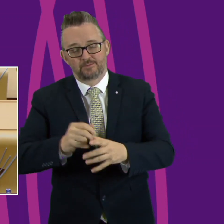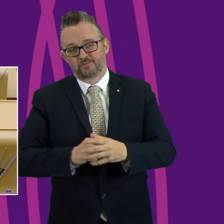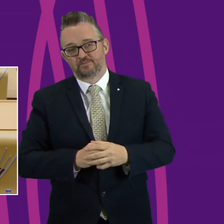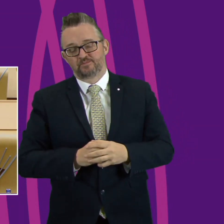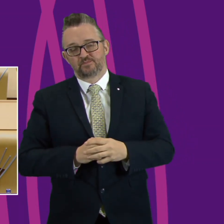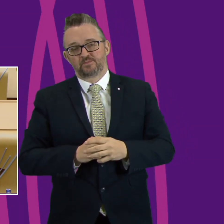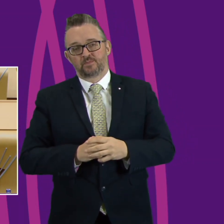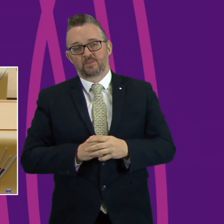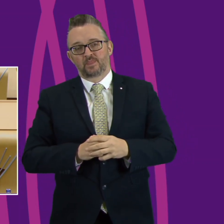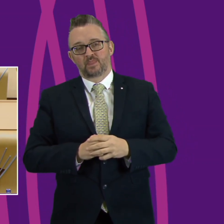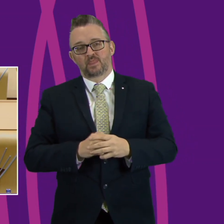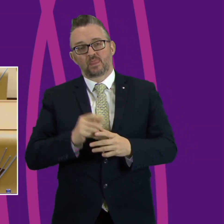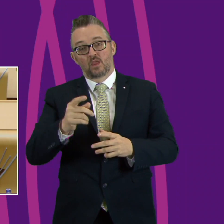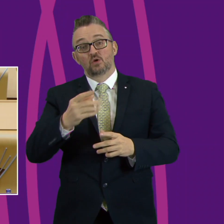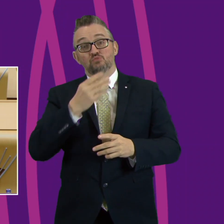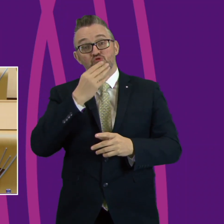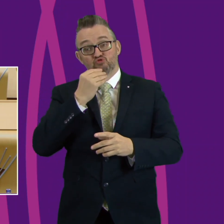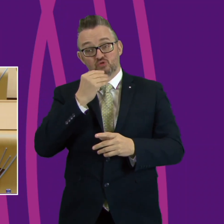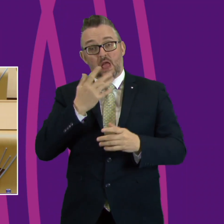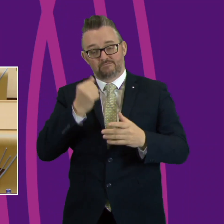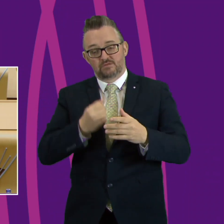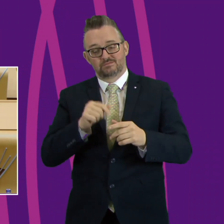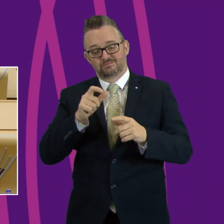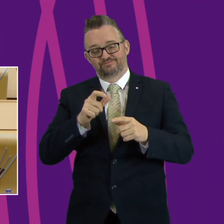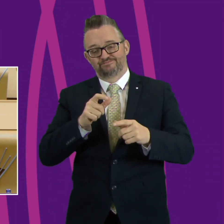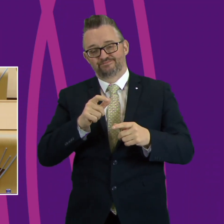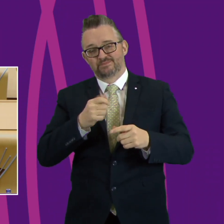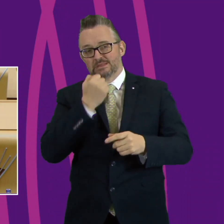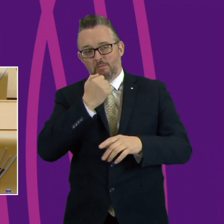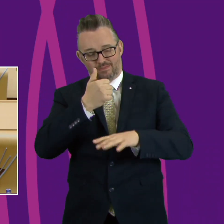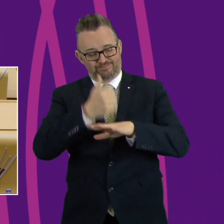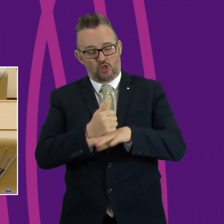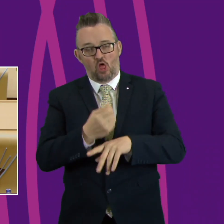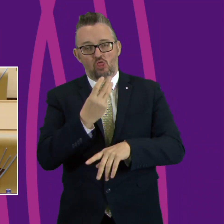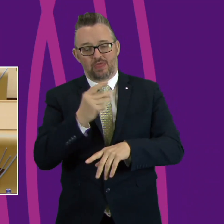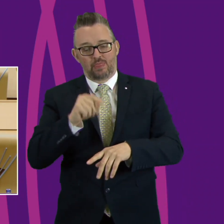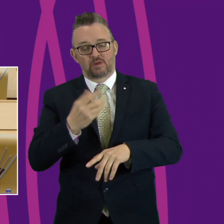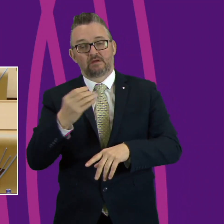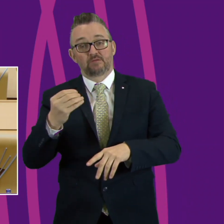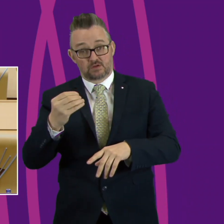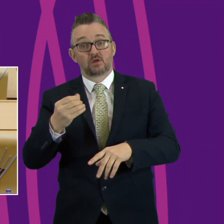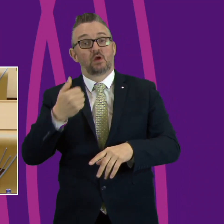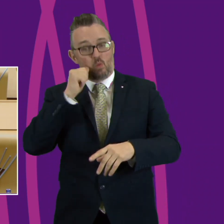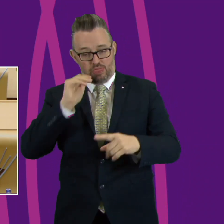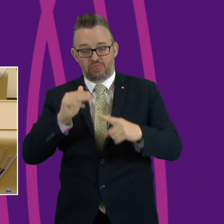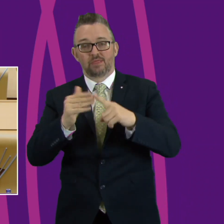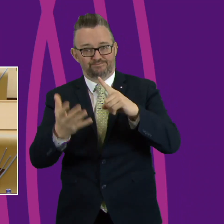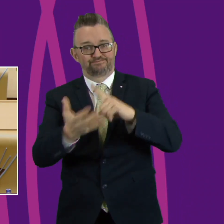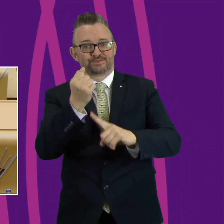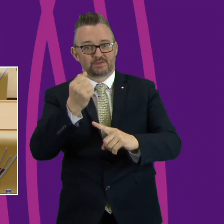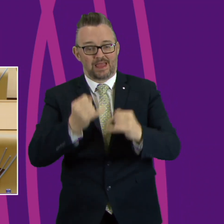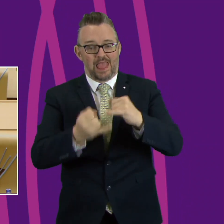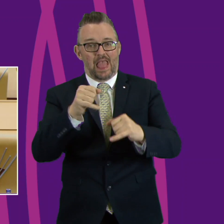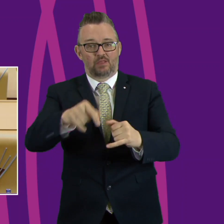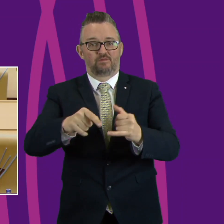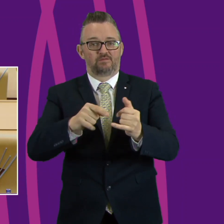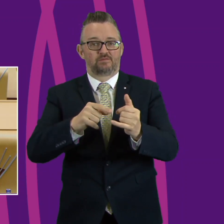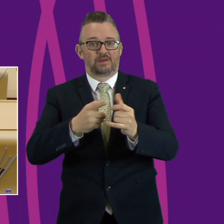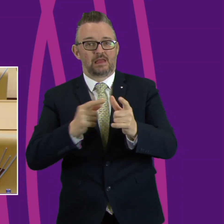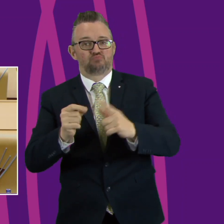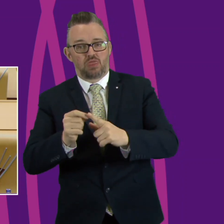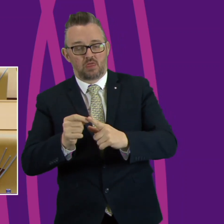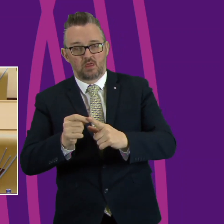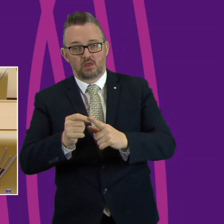the capacity that we have set, the 3,500, we will meet that by the end of this month. We are working hard to ensure